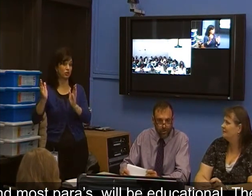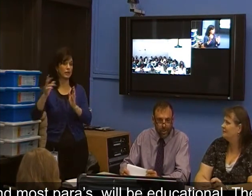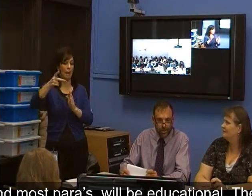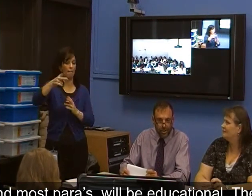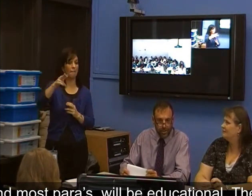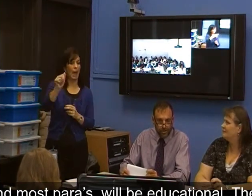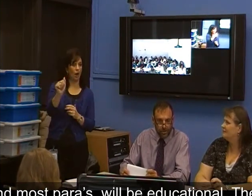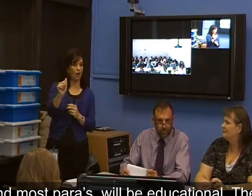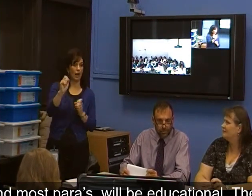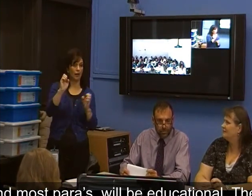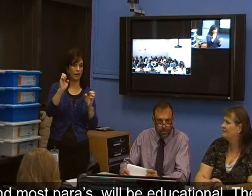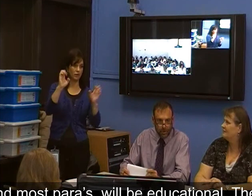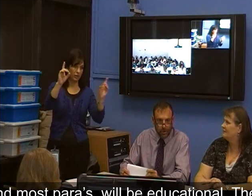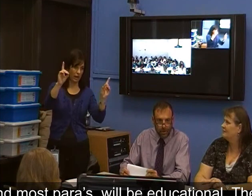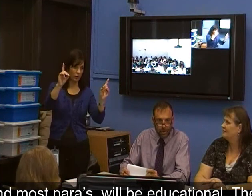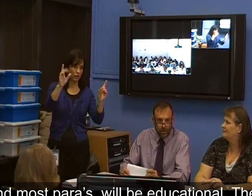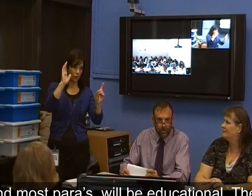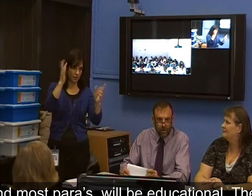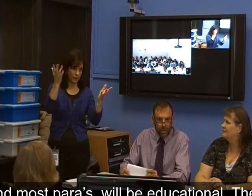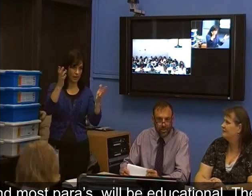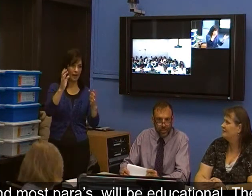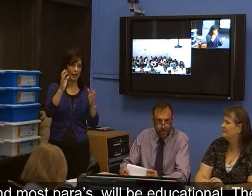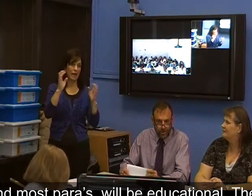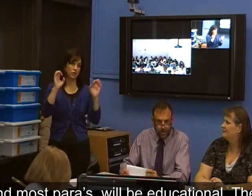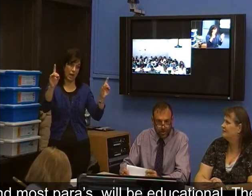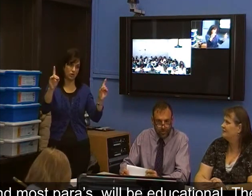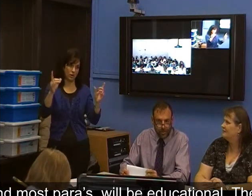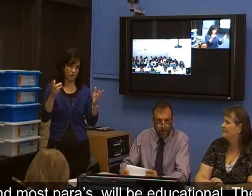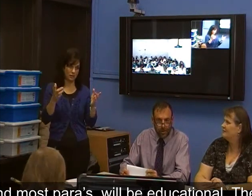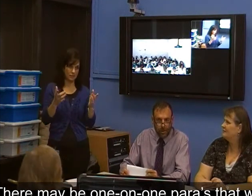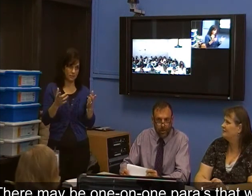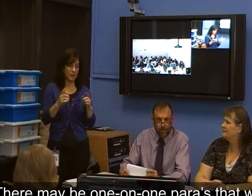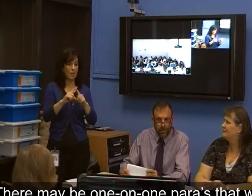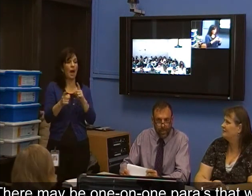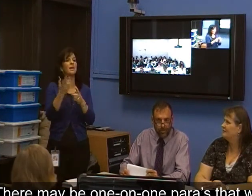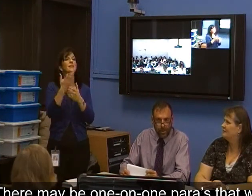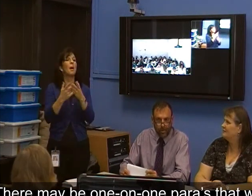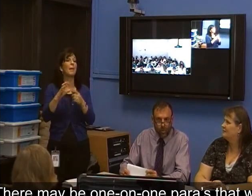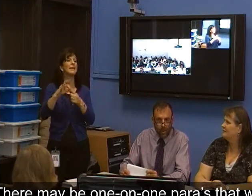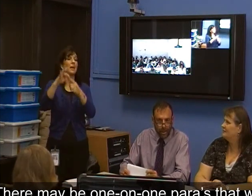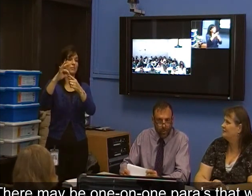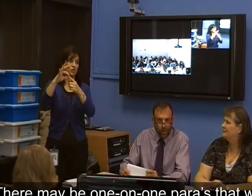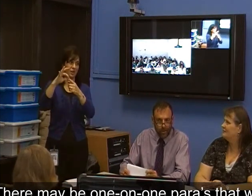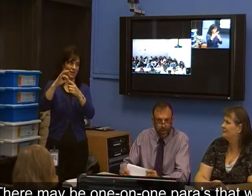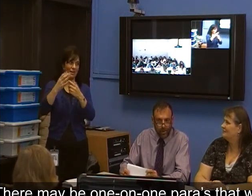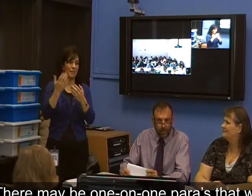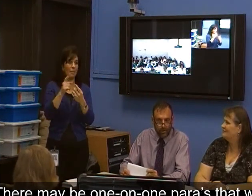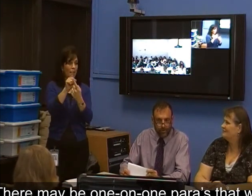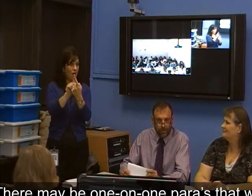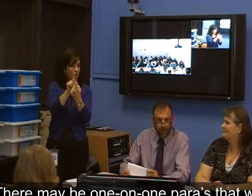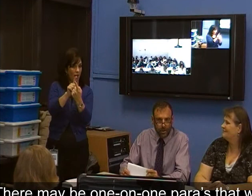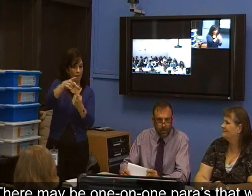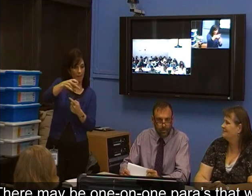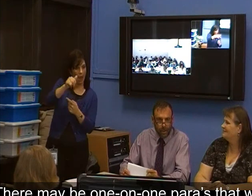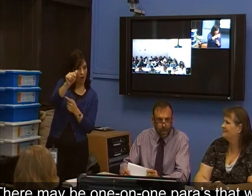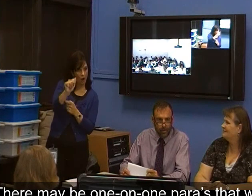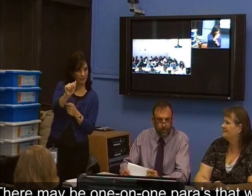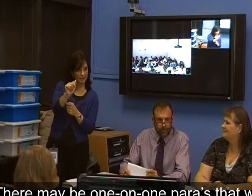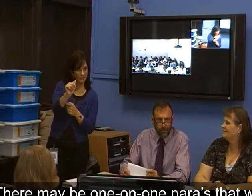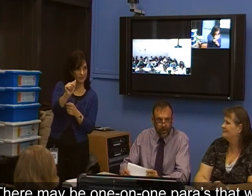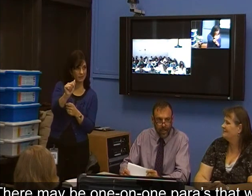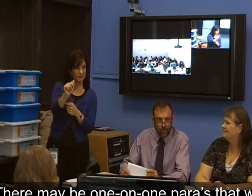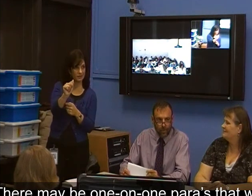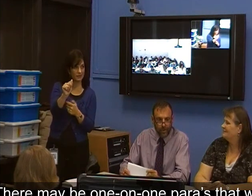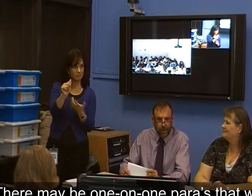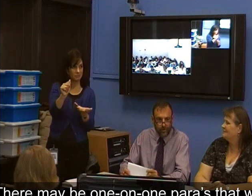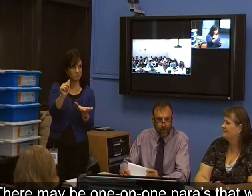will be educational. There are exceptions. There may be one-on-one paras